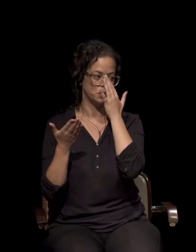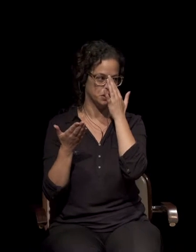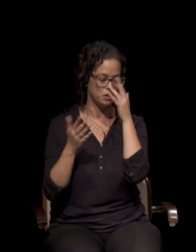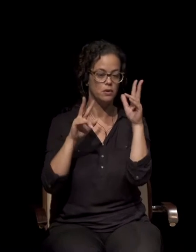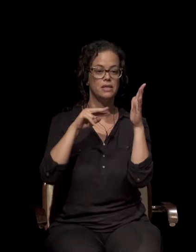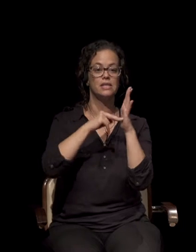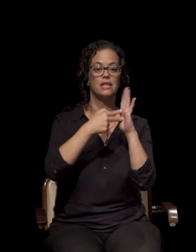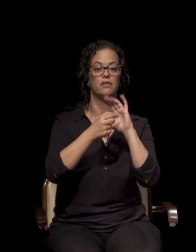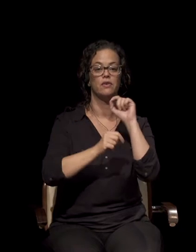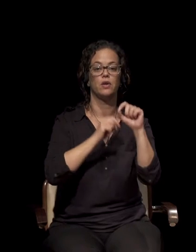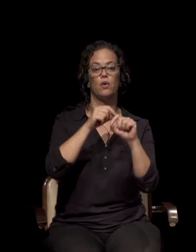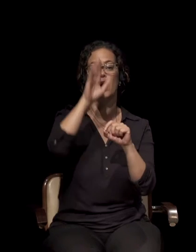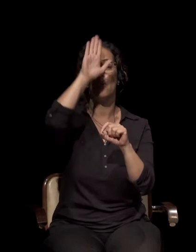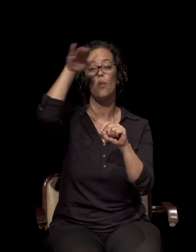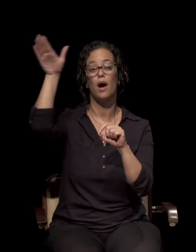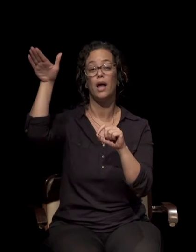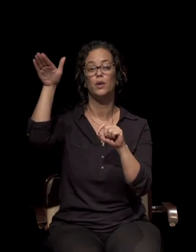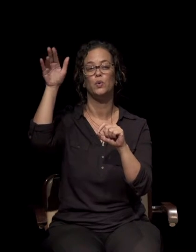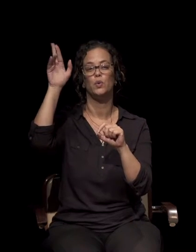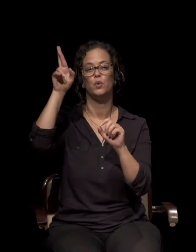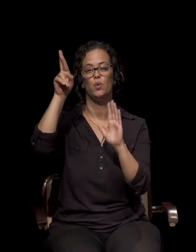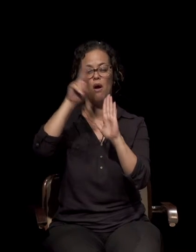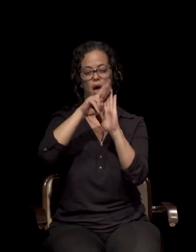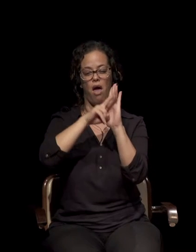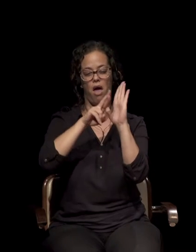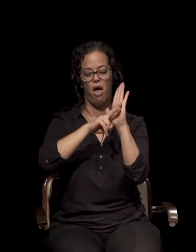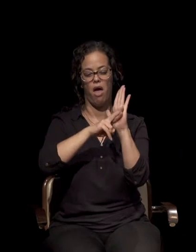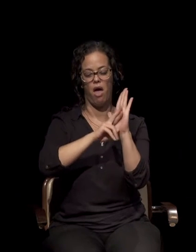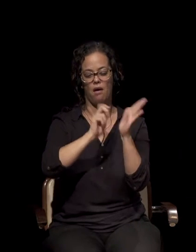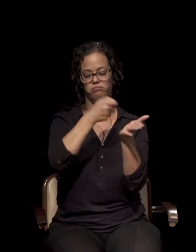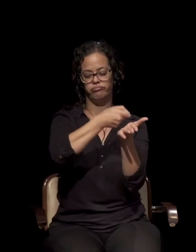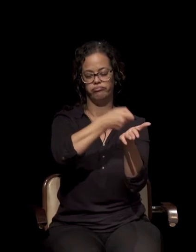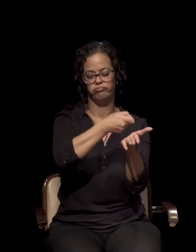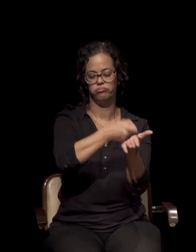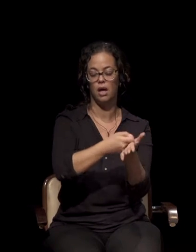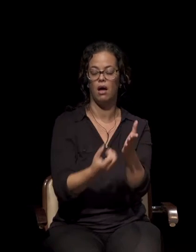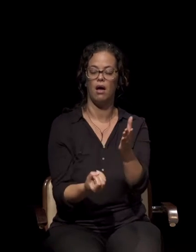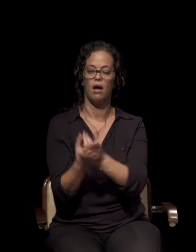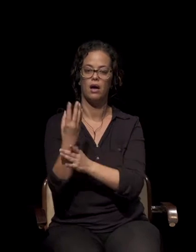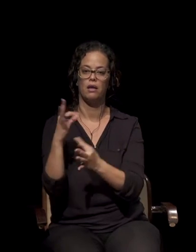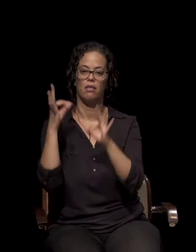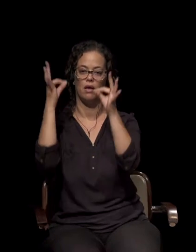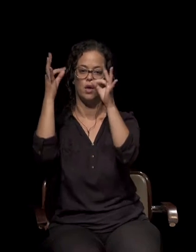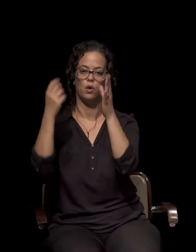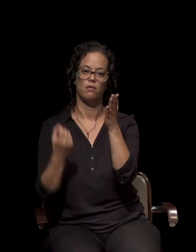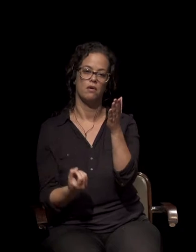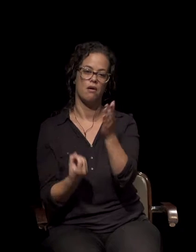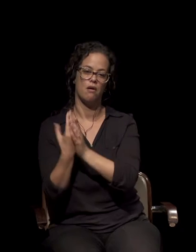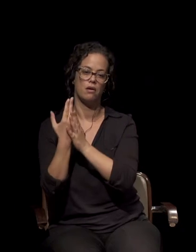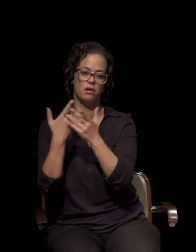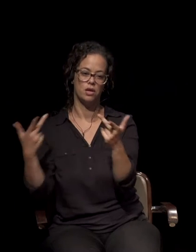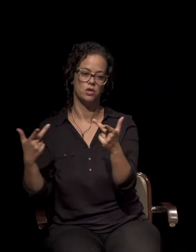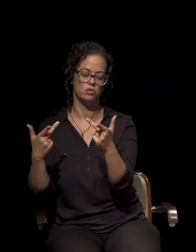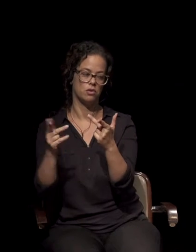premises, create the structures and technologies that allow for children to appear in the visual field.